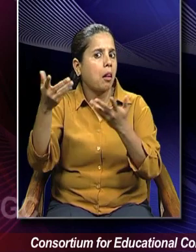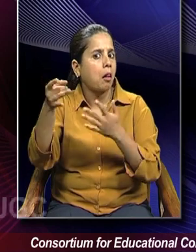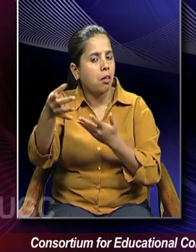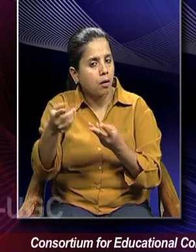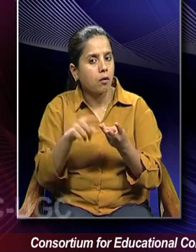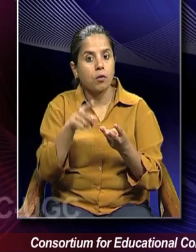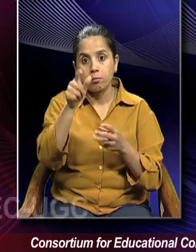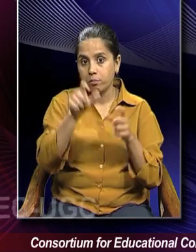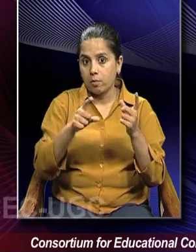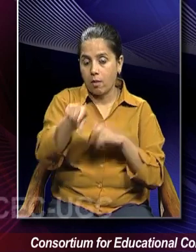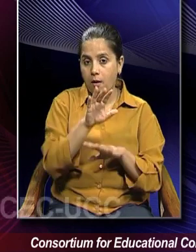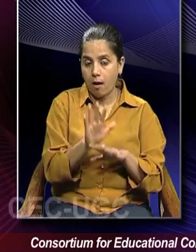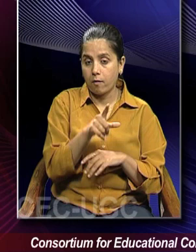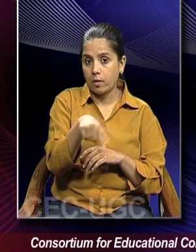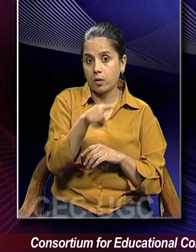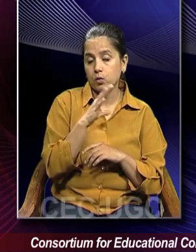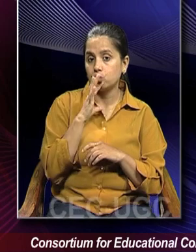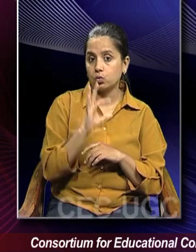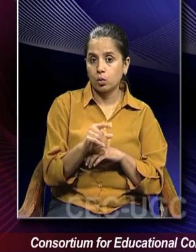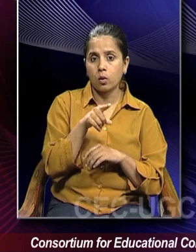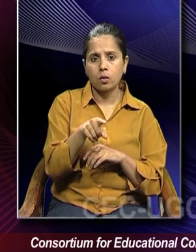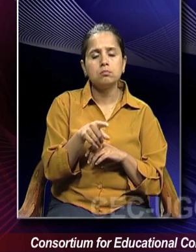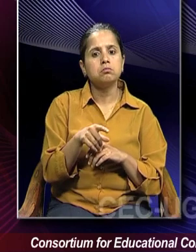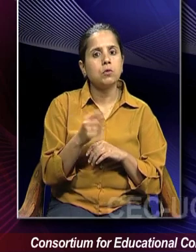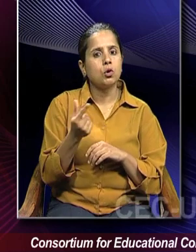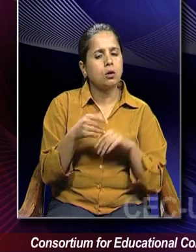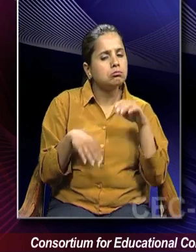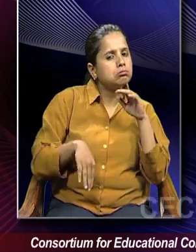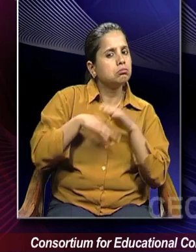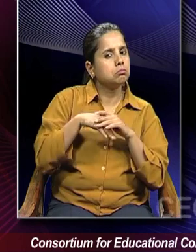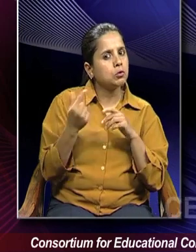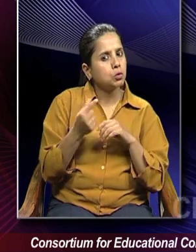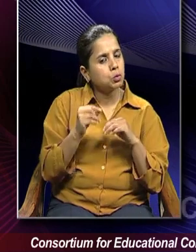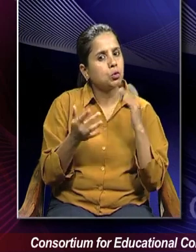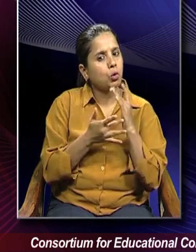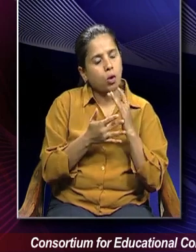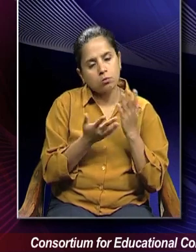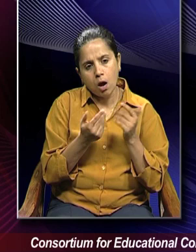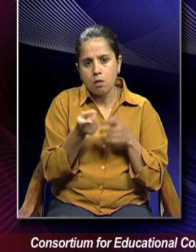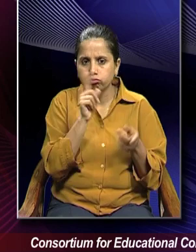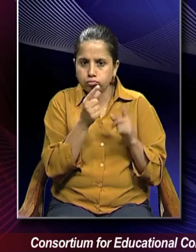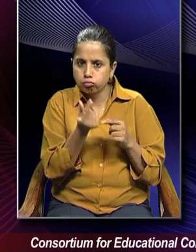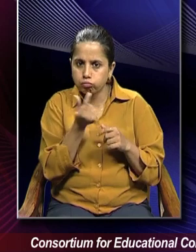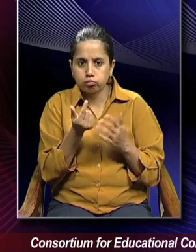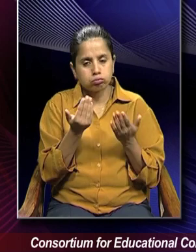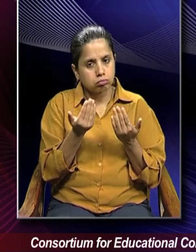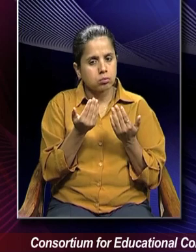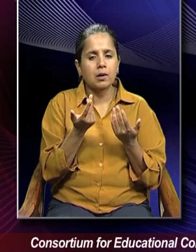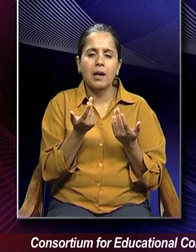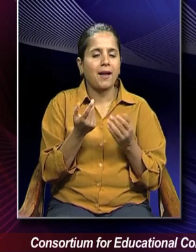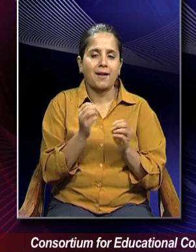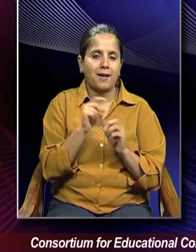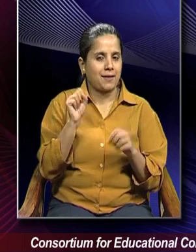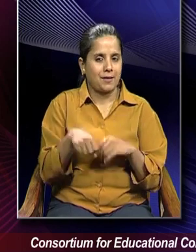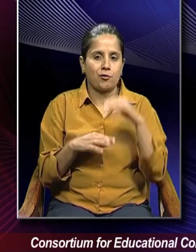people who can actually make optimal utilization of technology and information, then of course nothing can stop